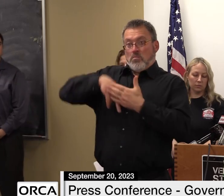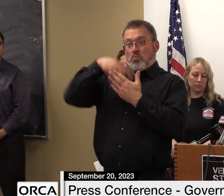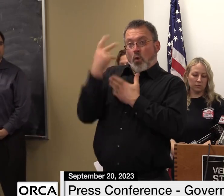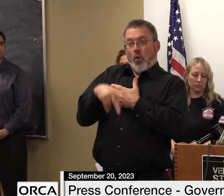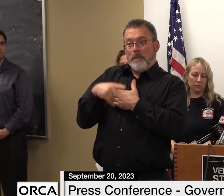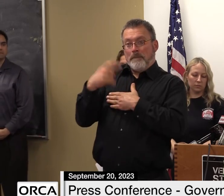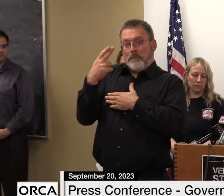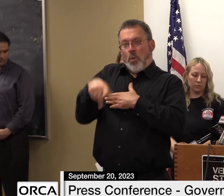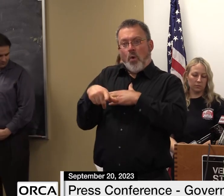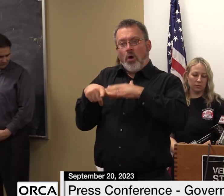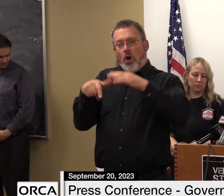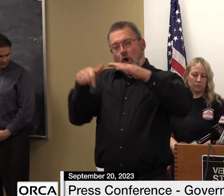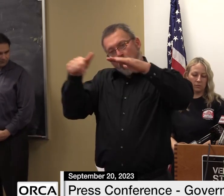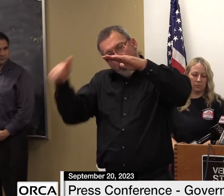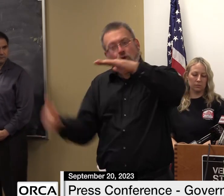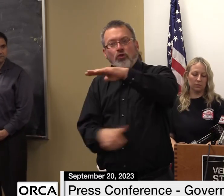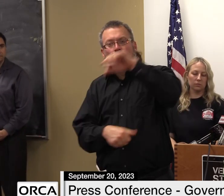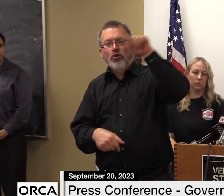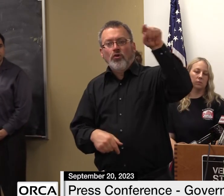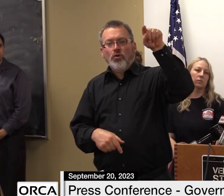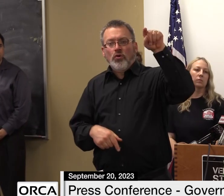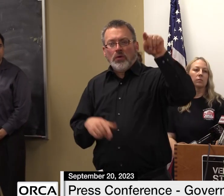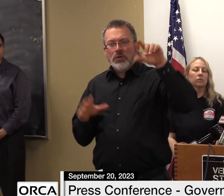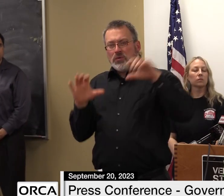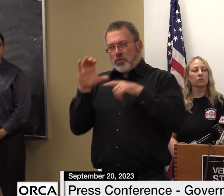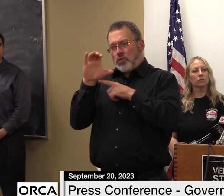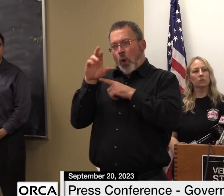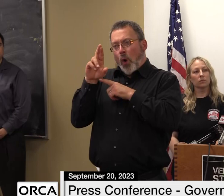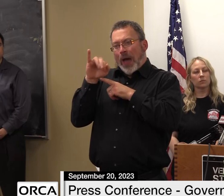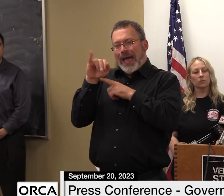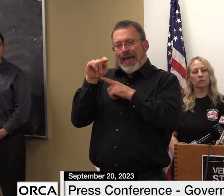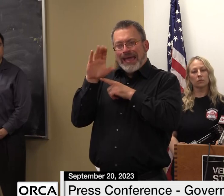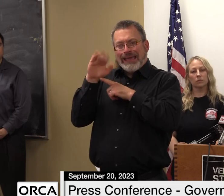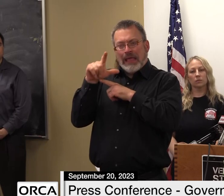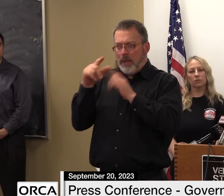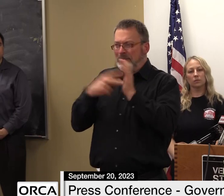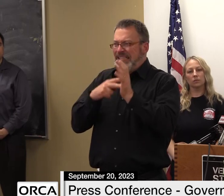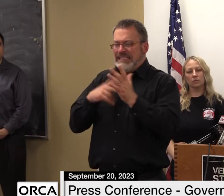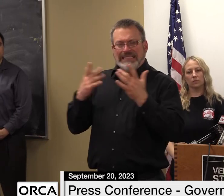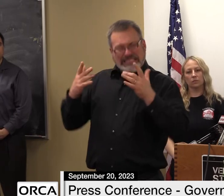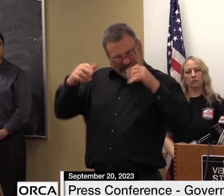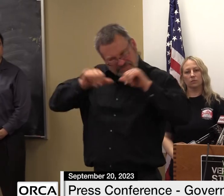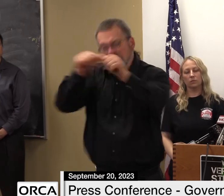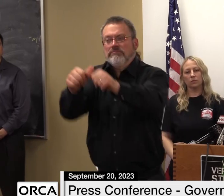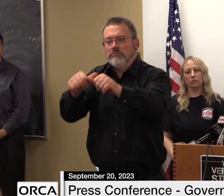the stipulation that they are critical, and so they continue to work as well.